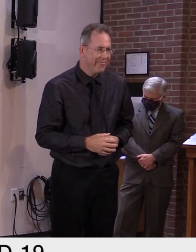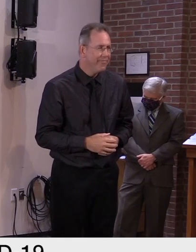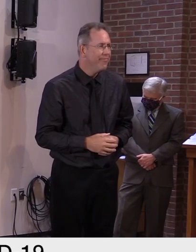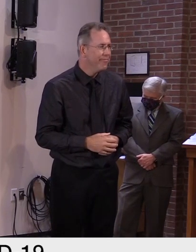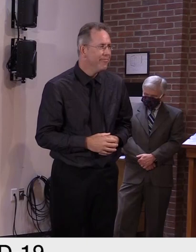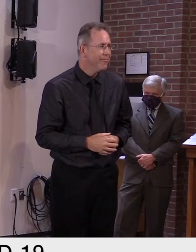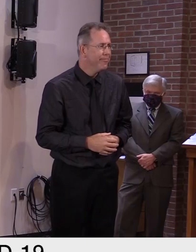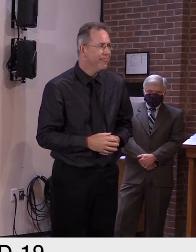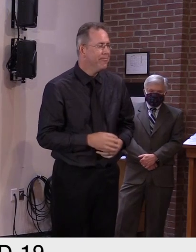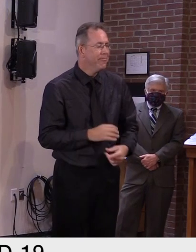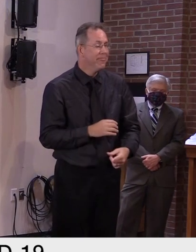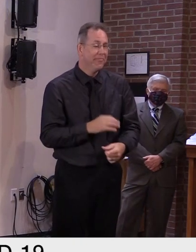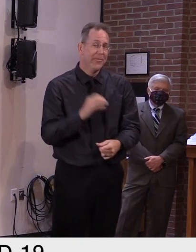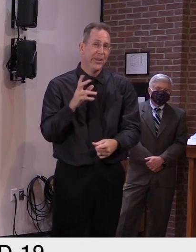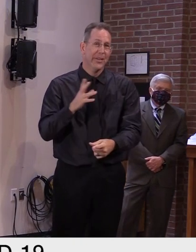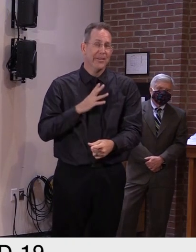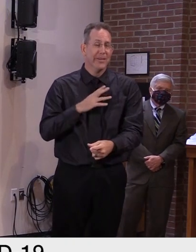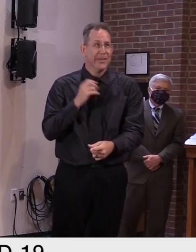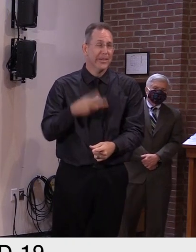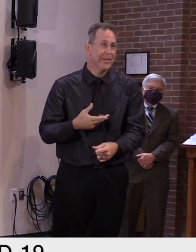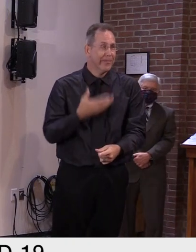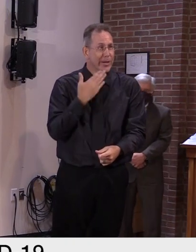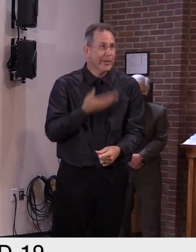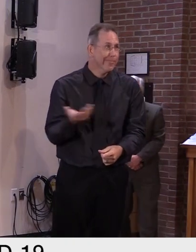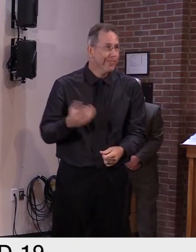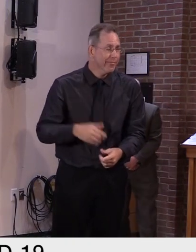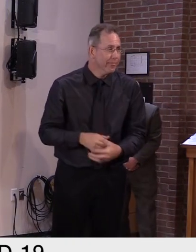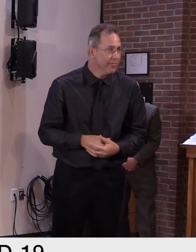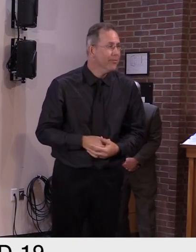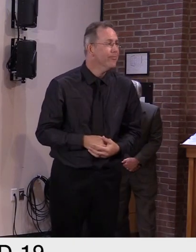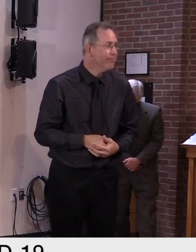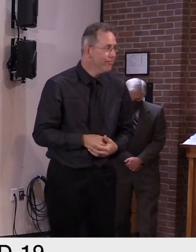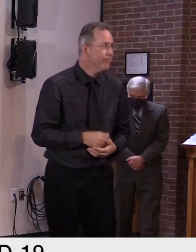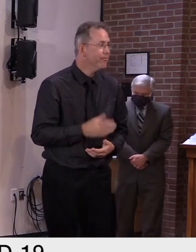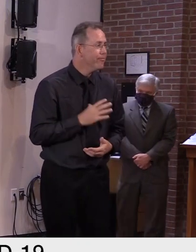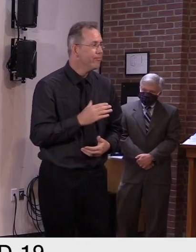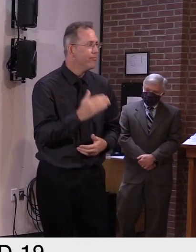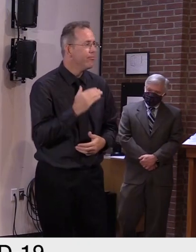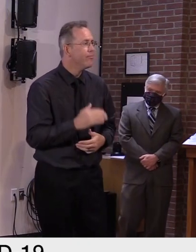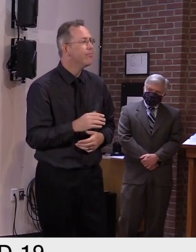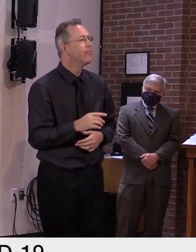Okay, thank you very much. Eric, the Times Argus.